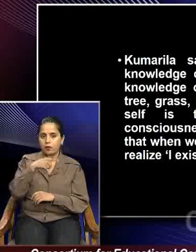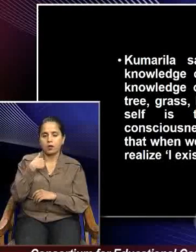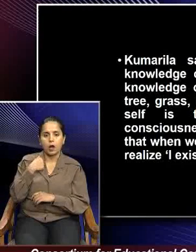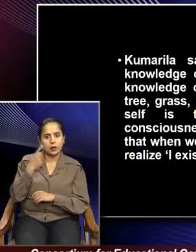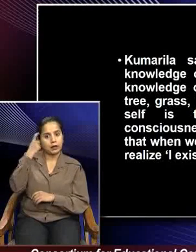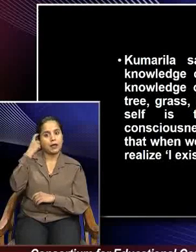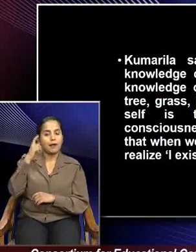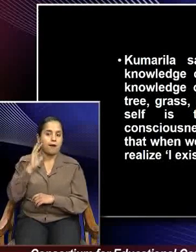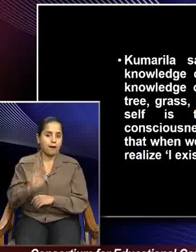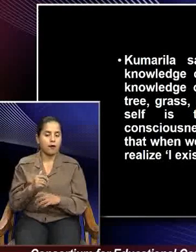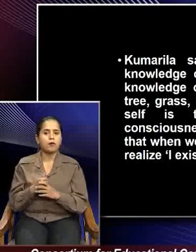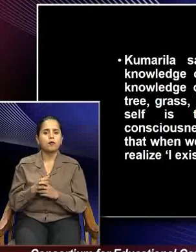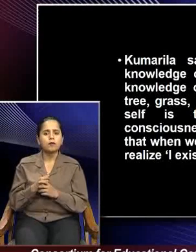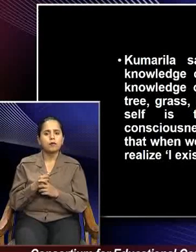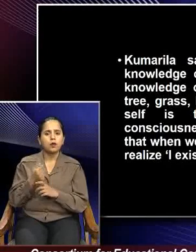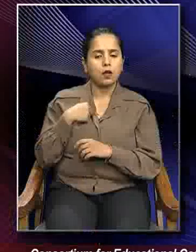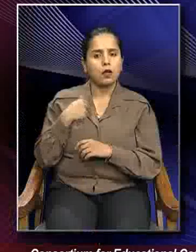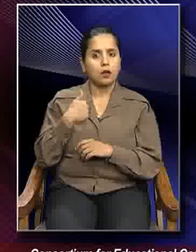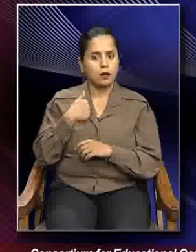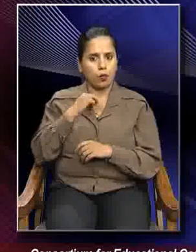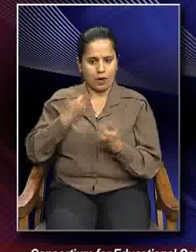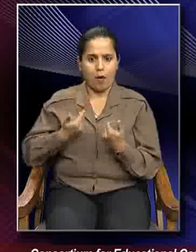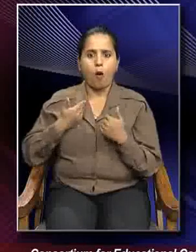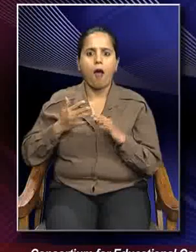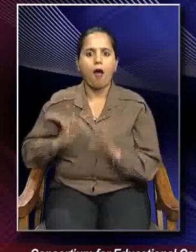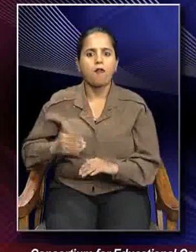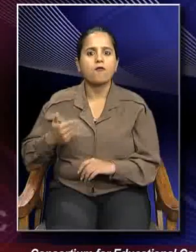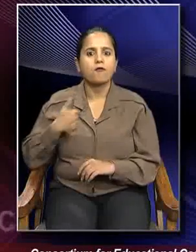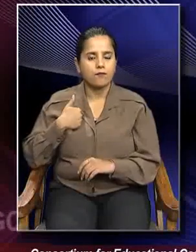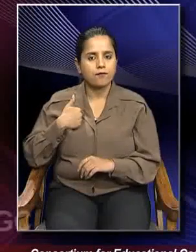realize that I exist.